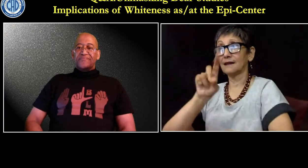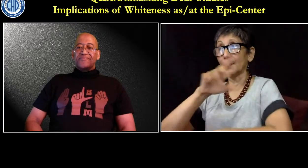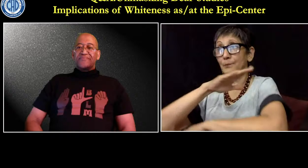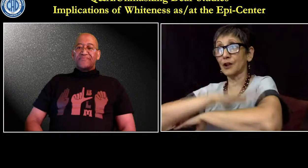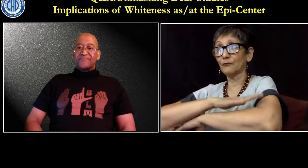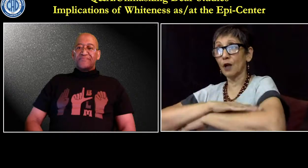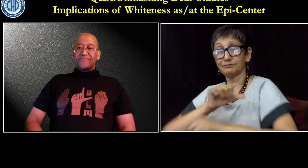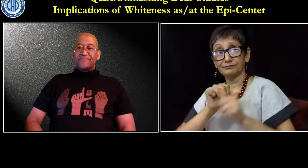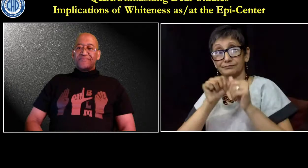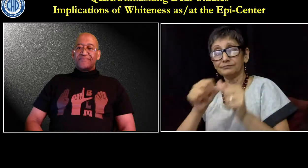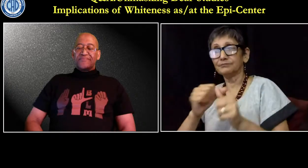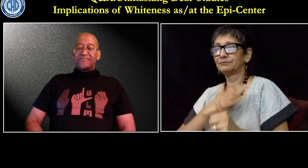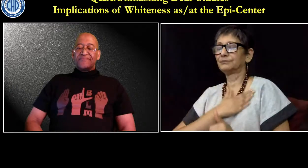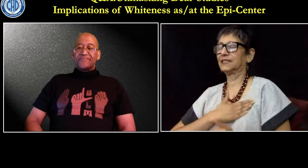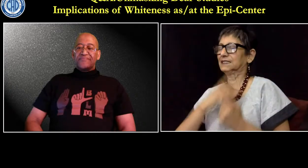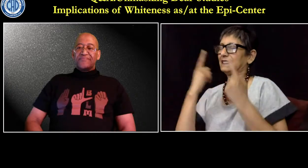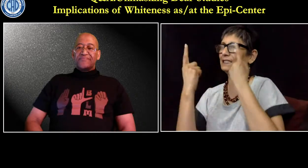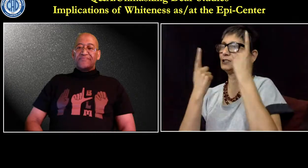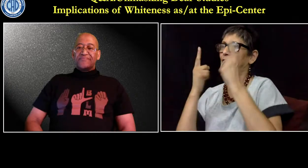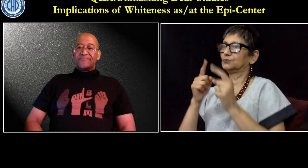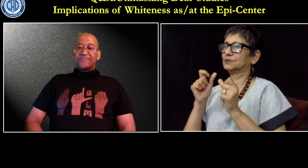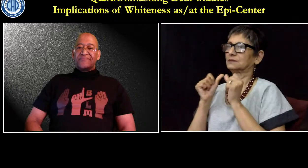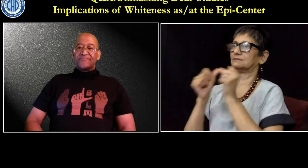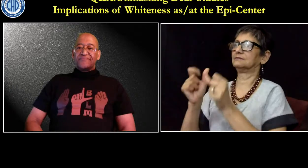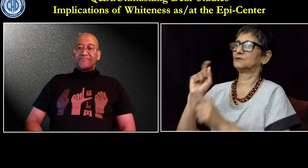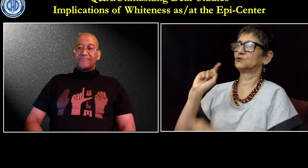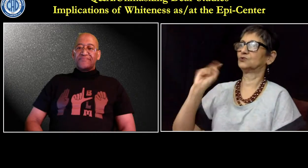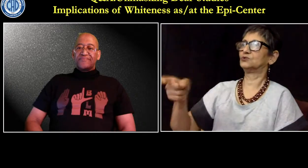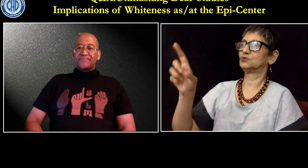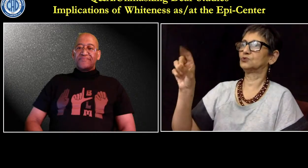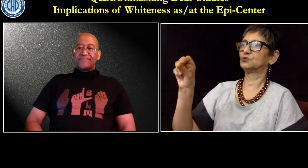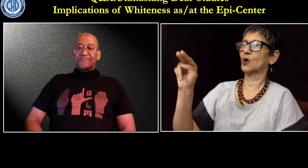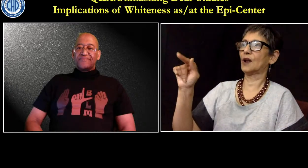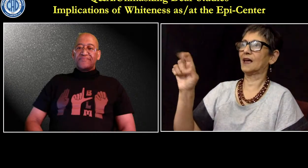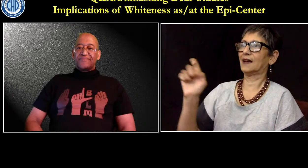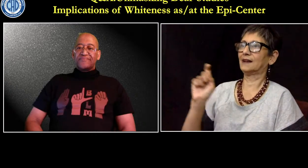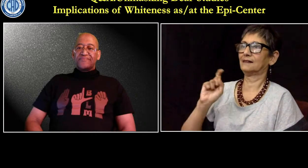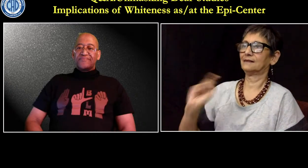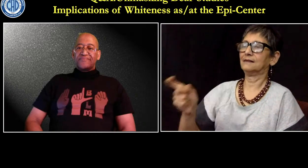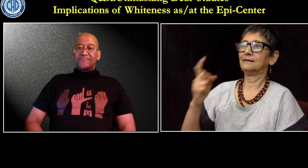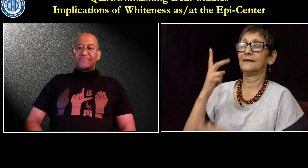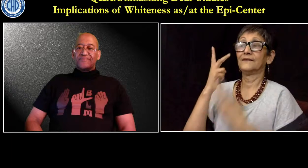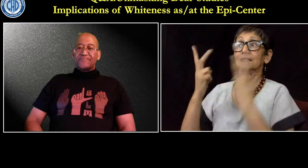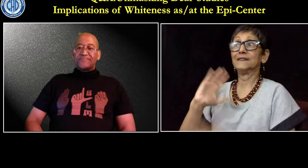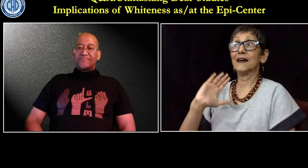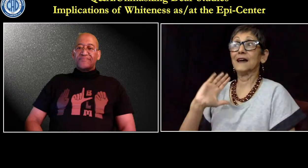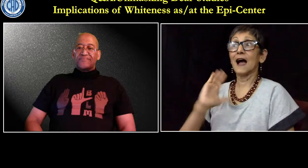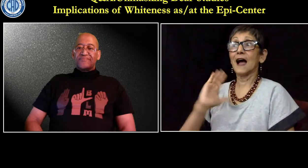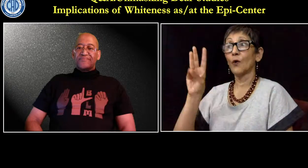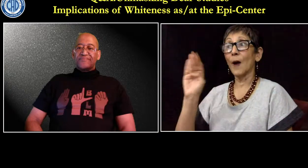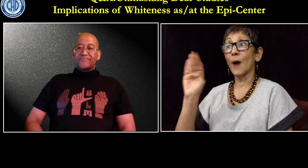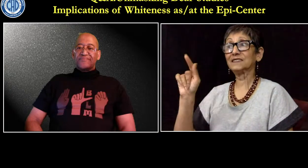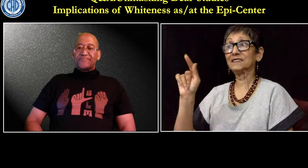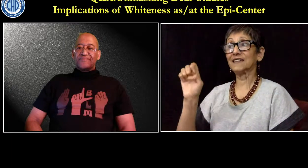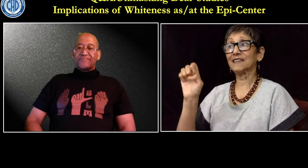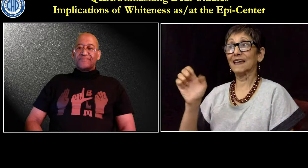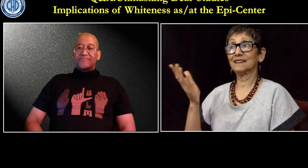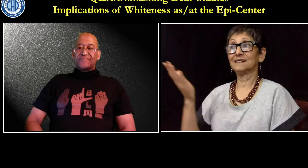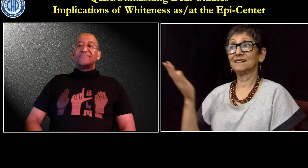So if you would like to see these platforms continue, please consider